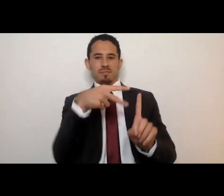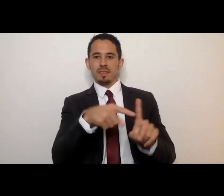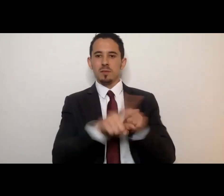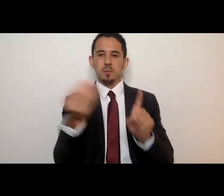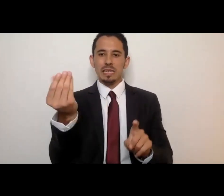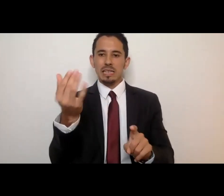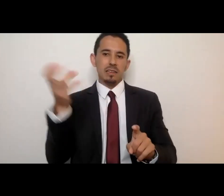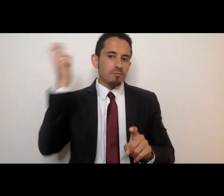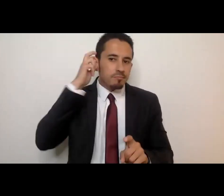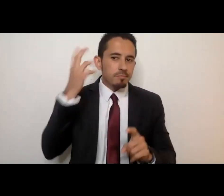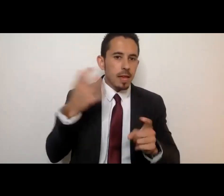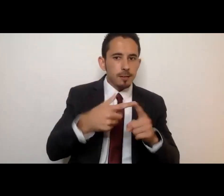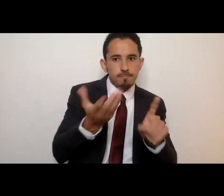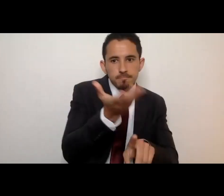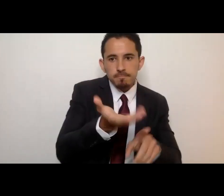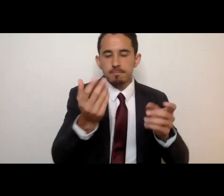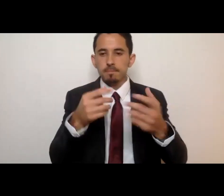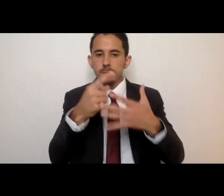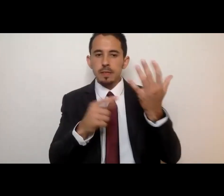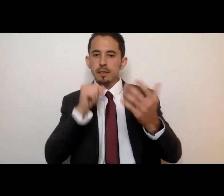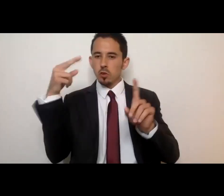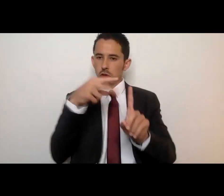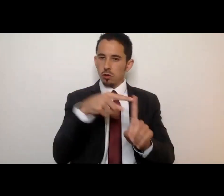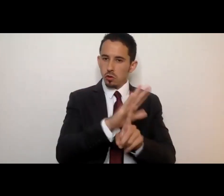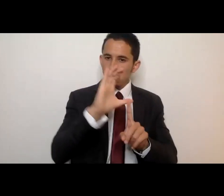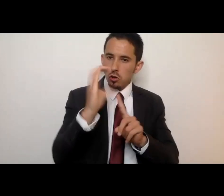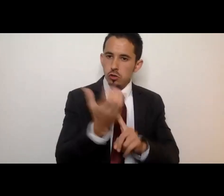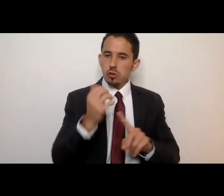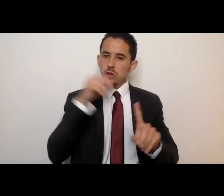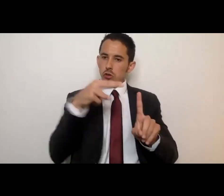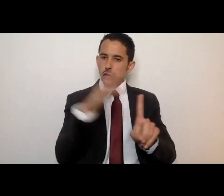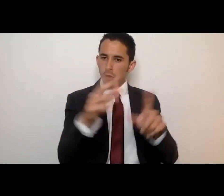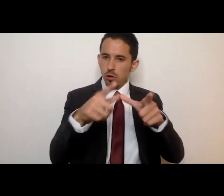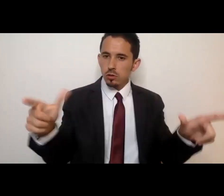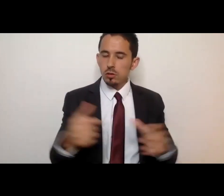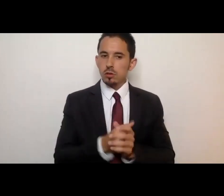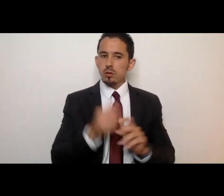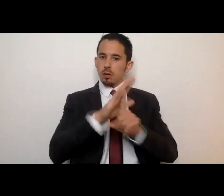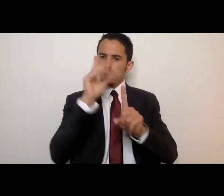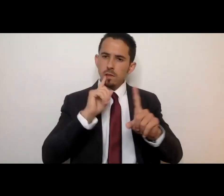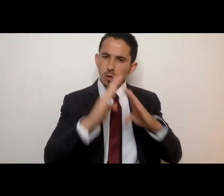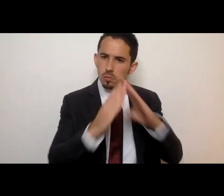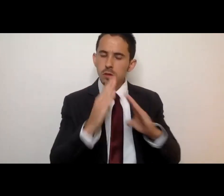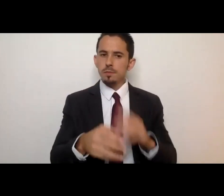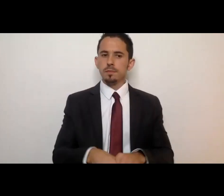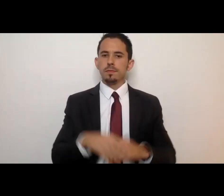helped. They're viewed as a way to earn money in the medical system,